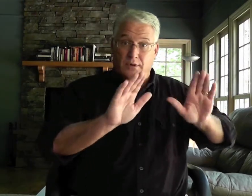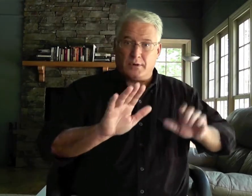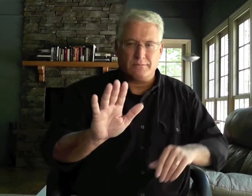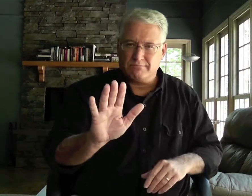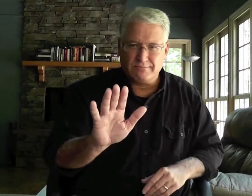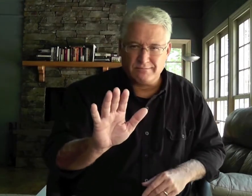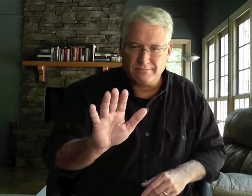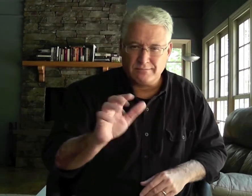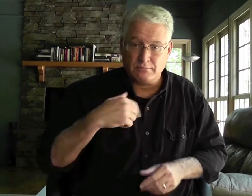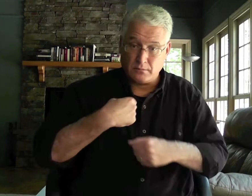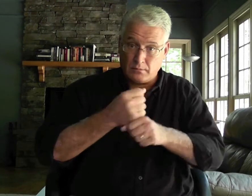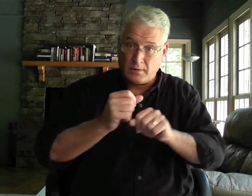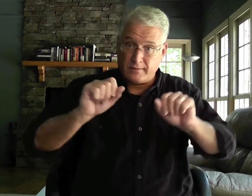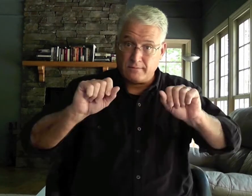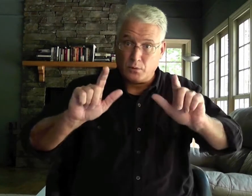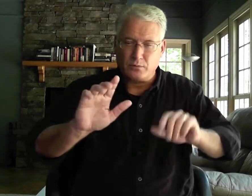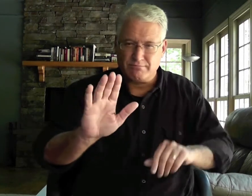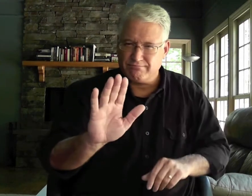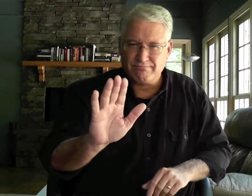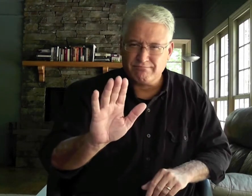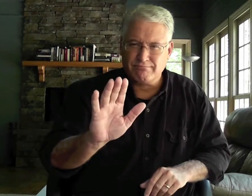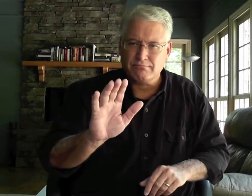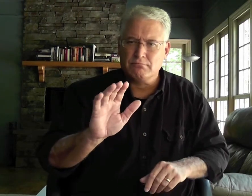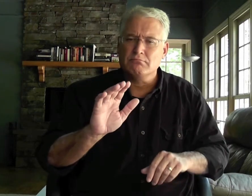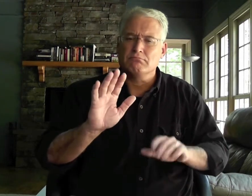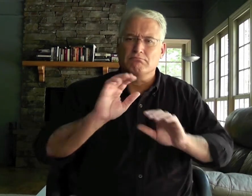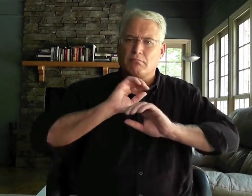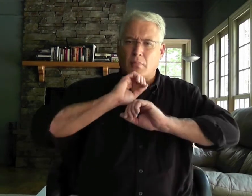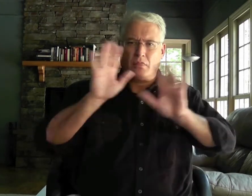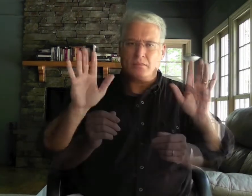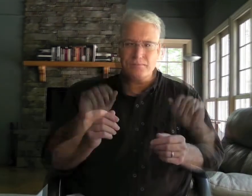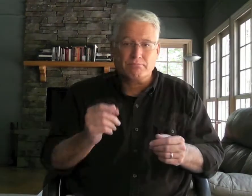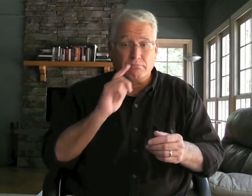do them from Monday to Saturday, but on Sunday I don't do those.